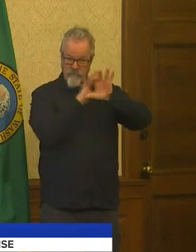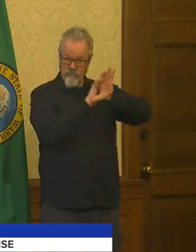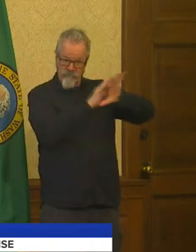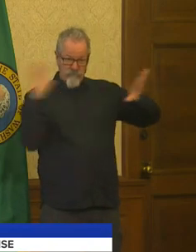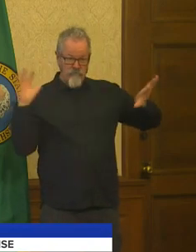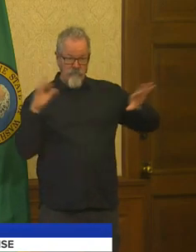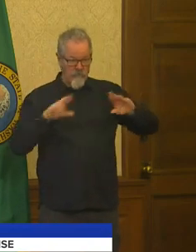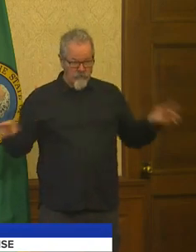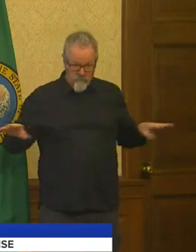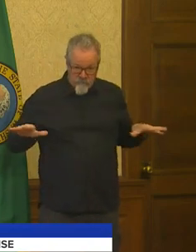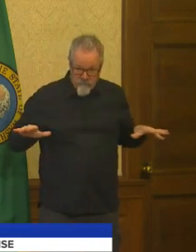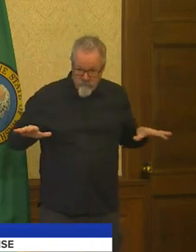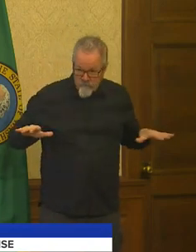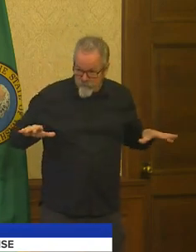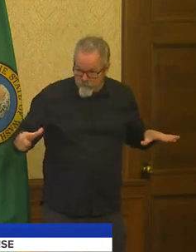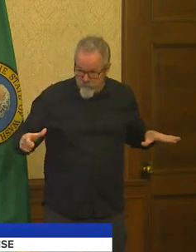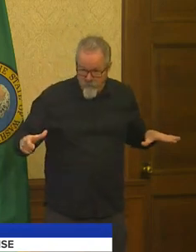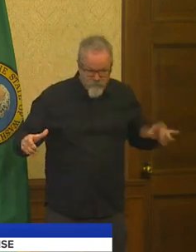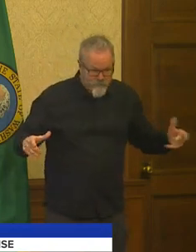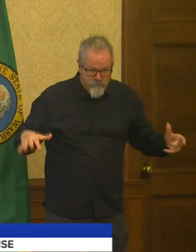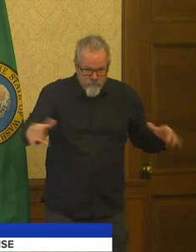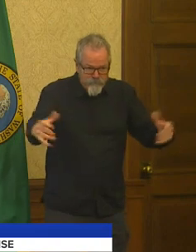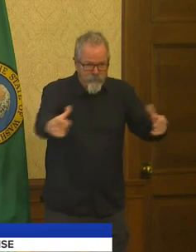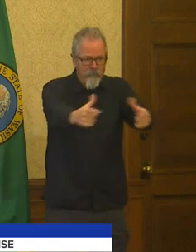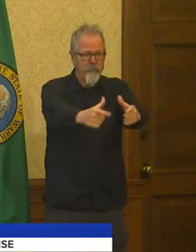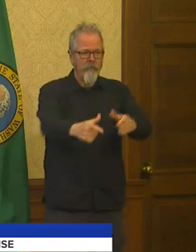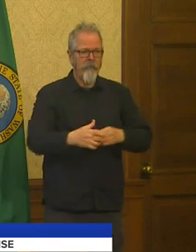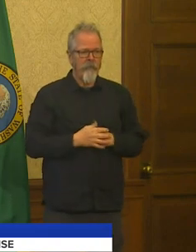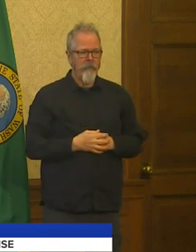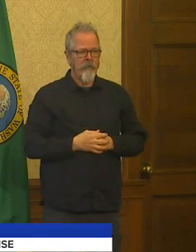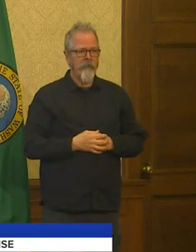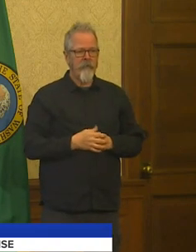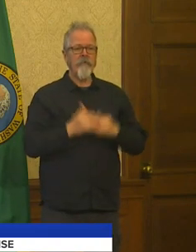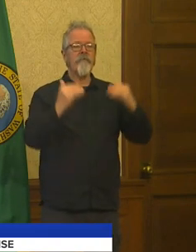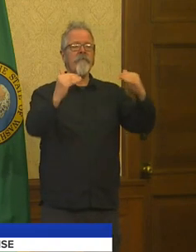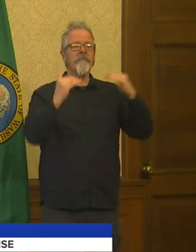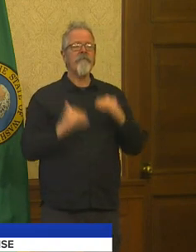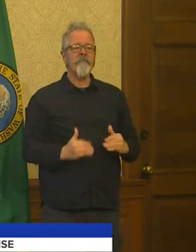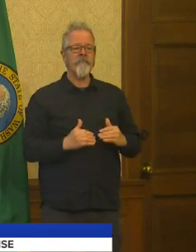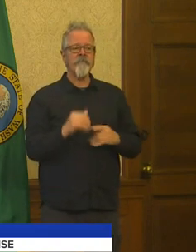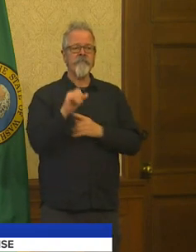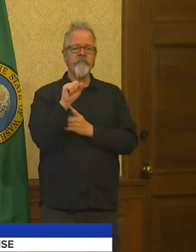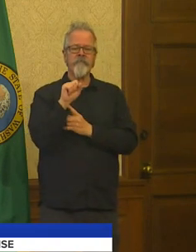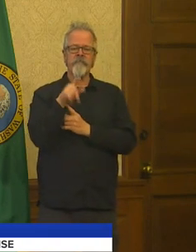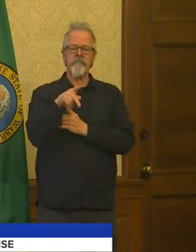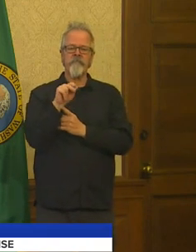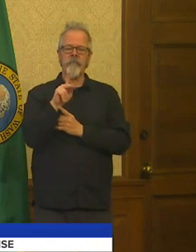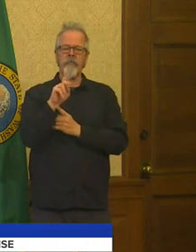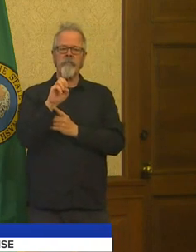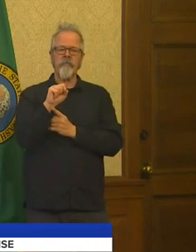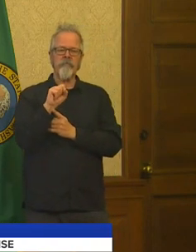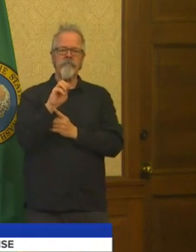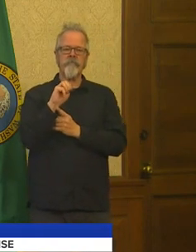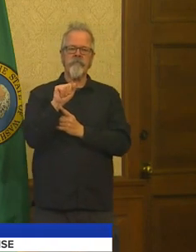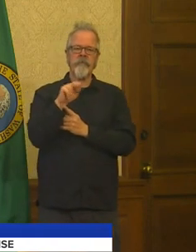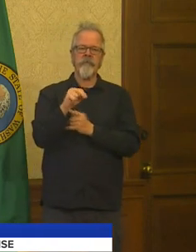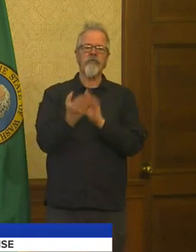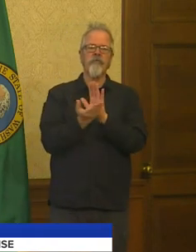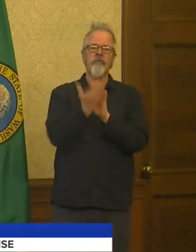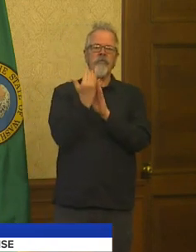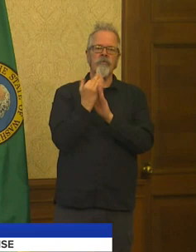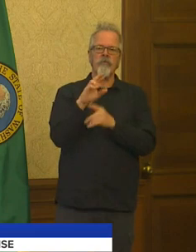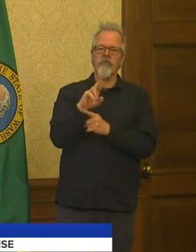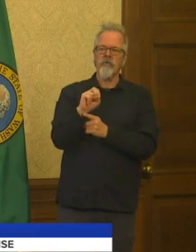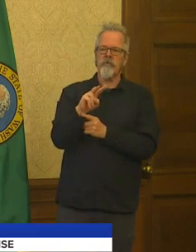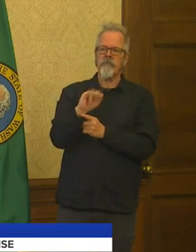The sport fishing industry lost the spring Chinook season in the Columbia River, and they told me it's when they make the money to help them through